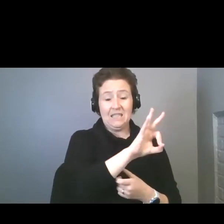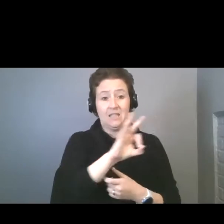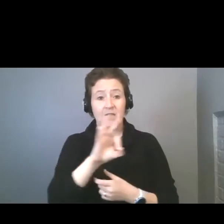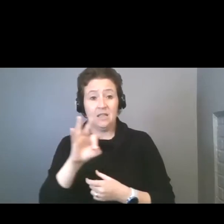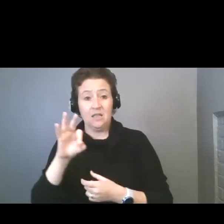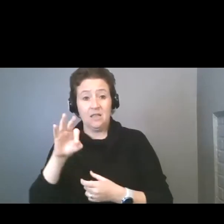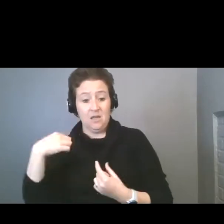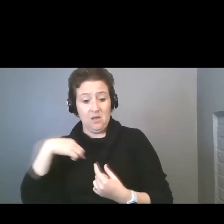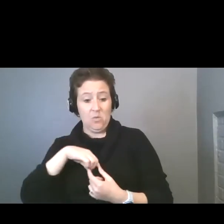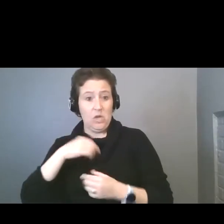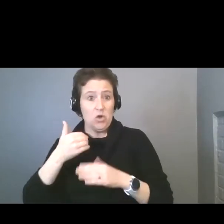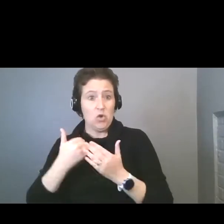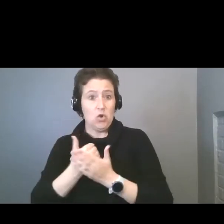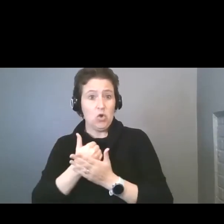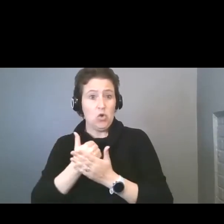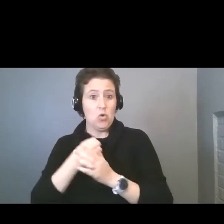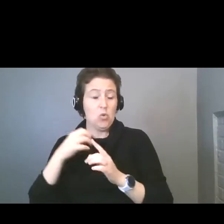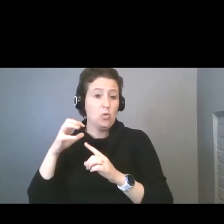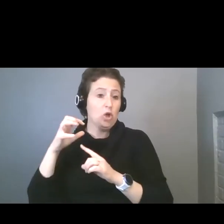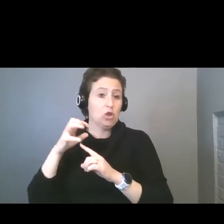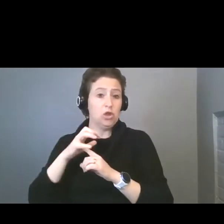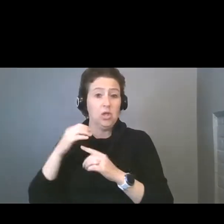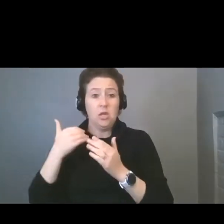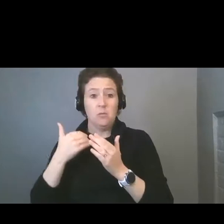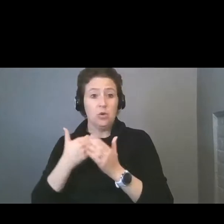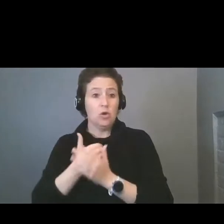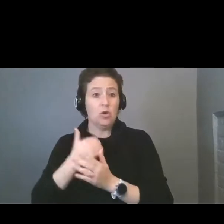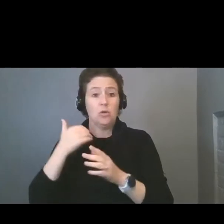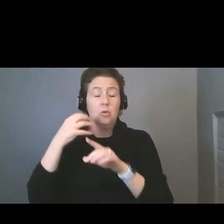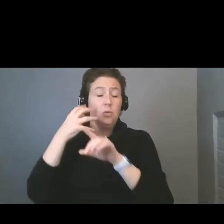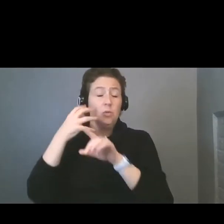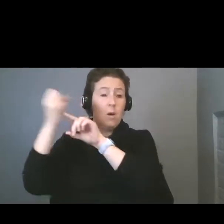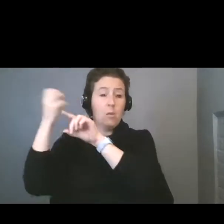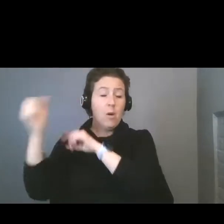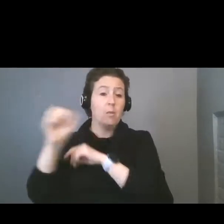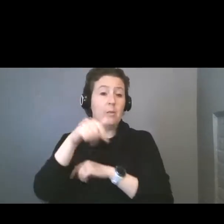monthly distribution records in April, May, June, and July,